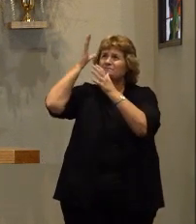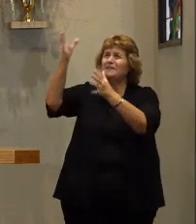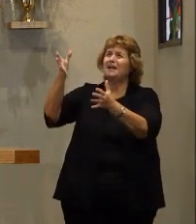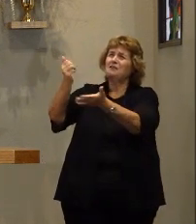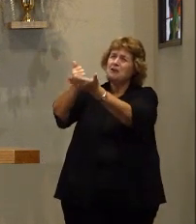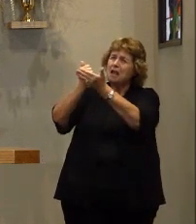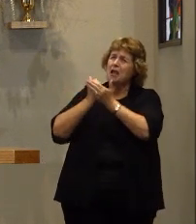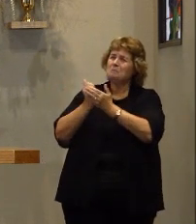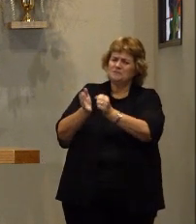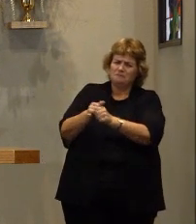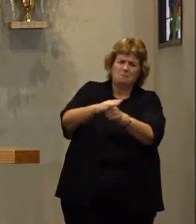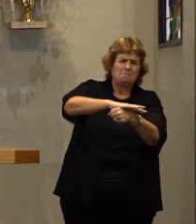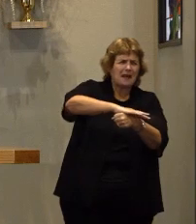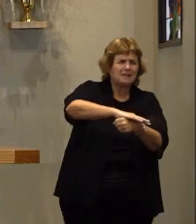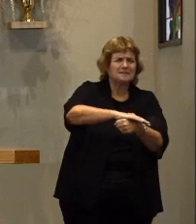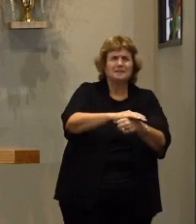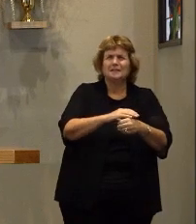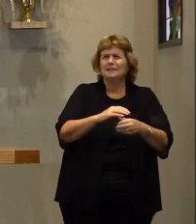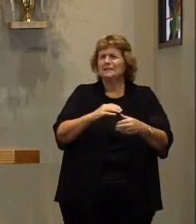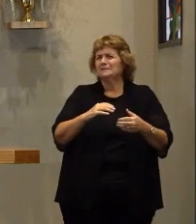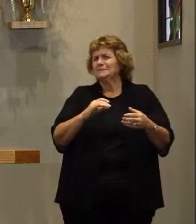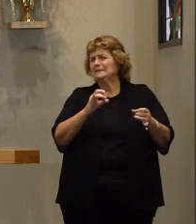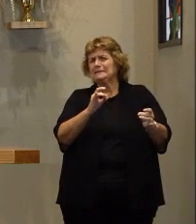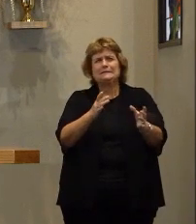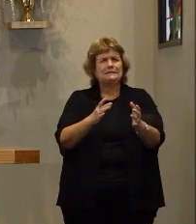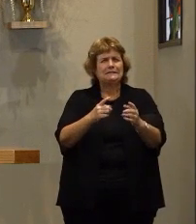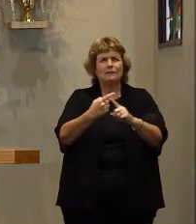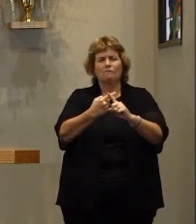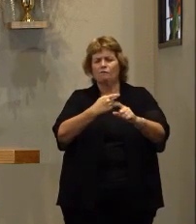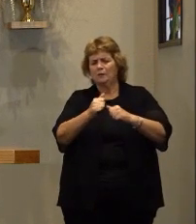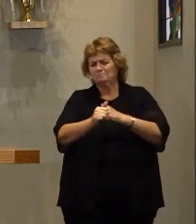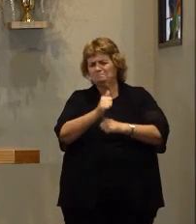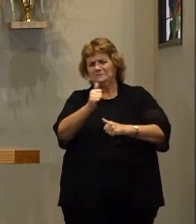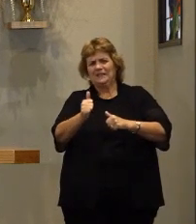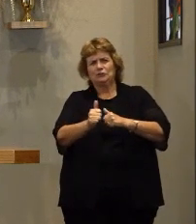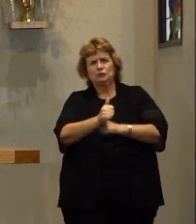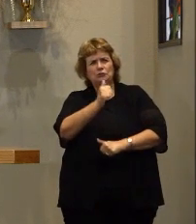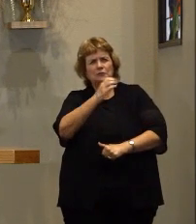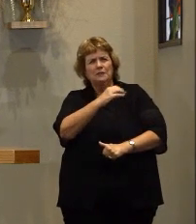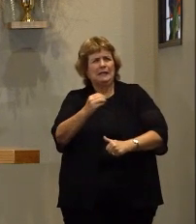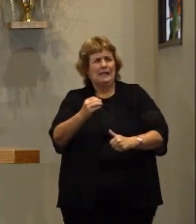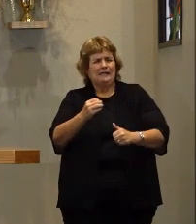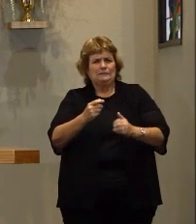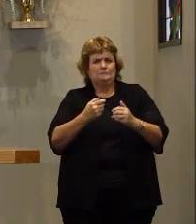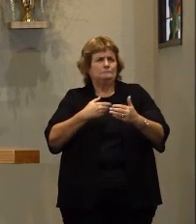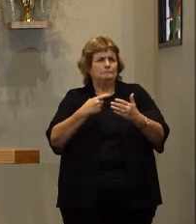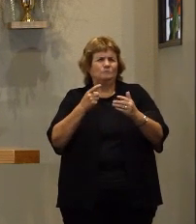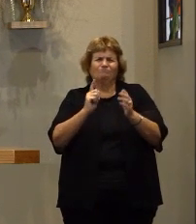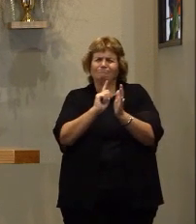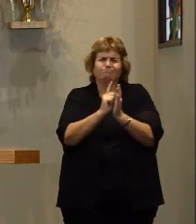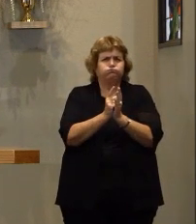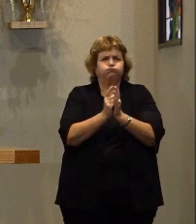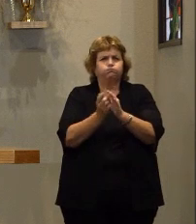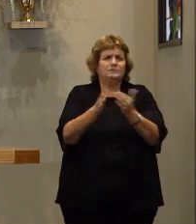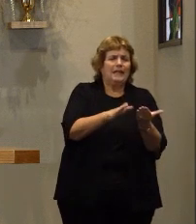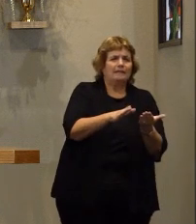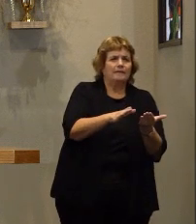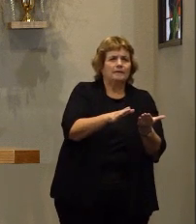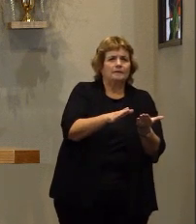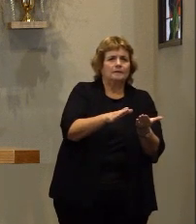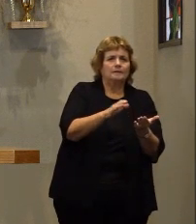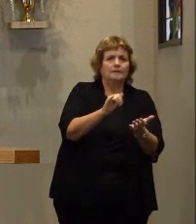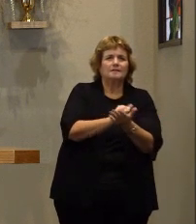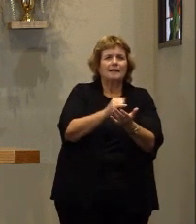and pestilence, from disaster and danger, and from sudden death, that kept in